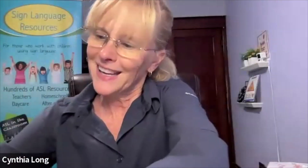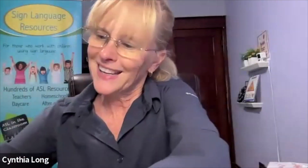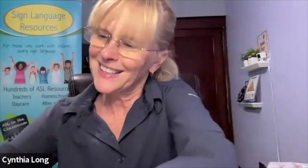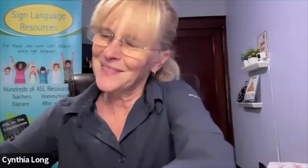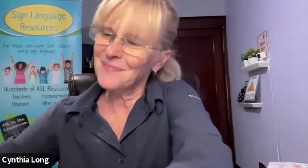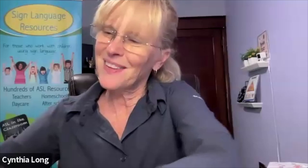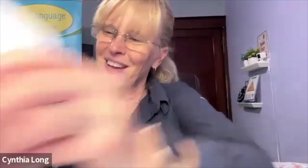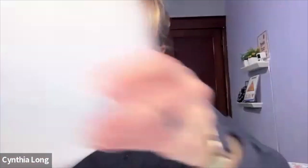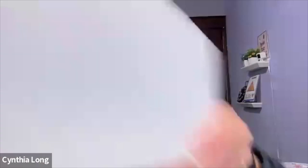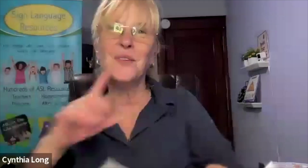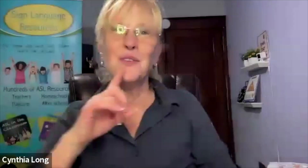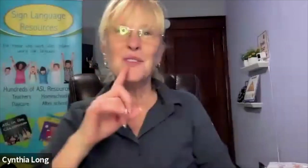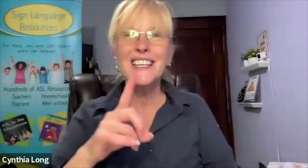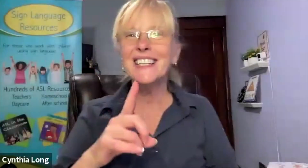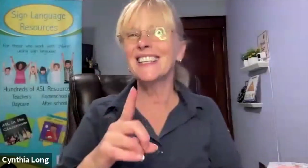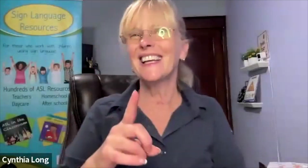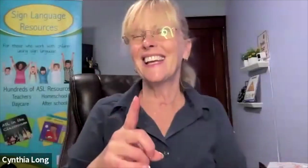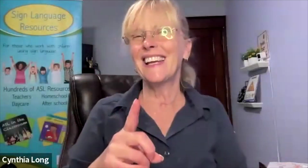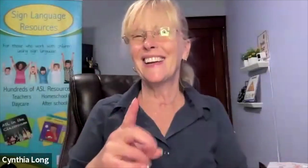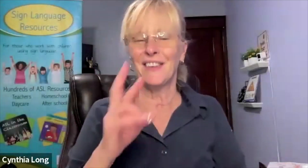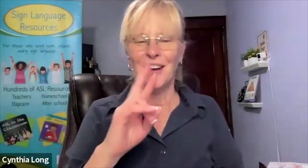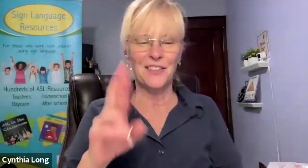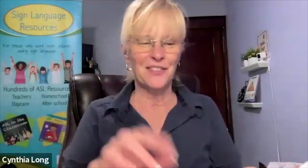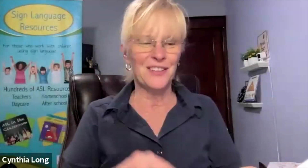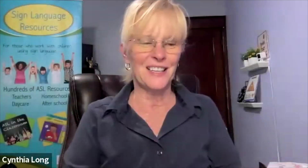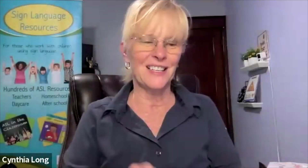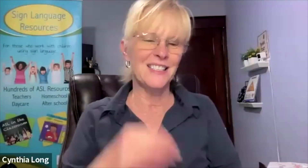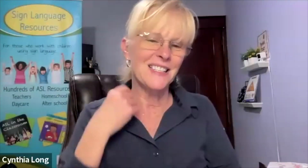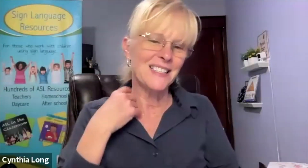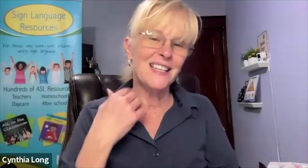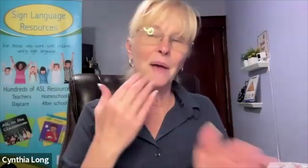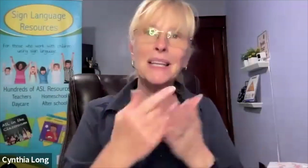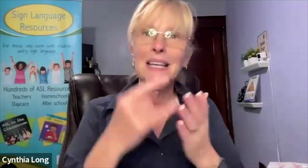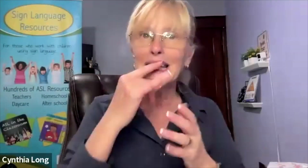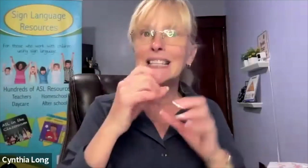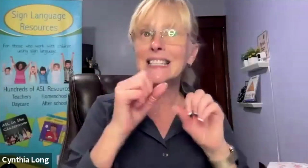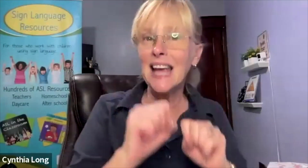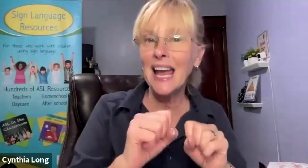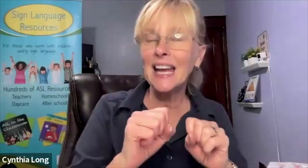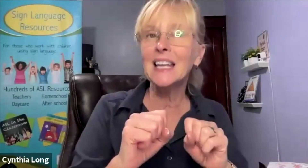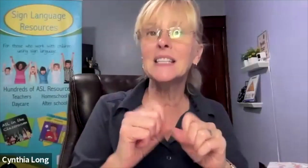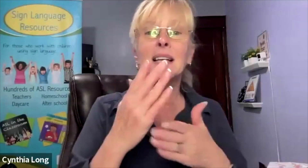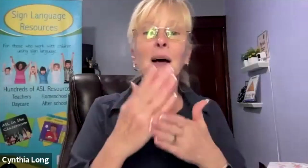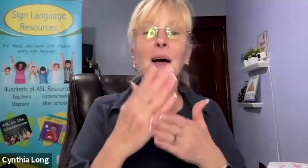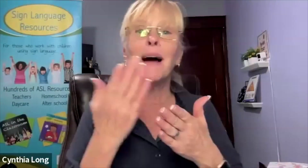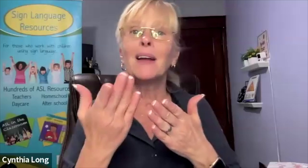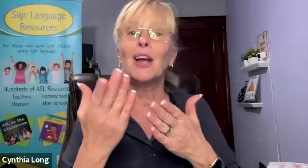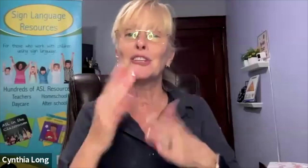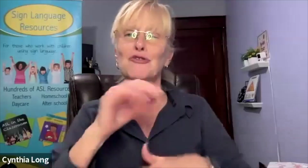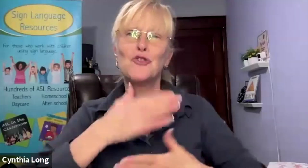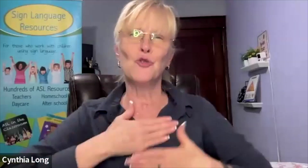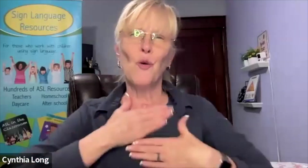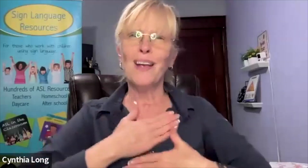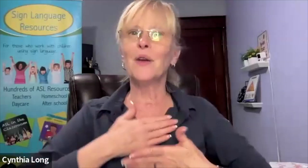And if you're really ready for this, some of the kids can, some might enjoy it